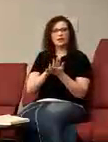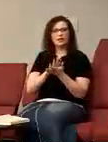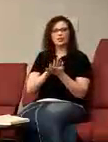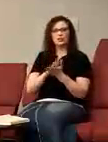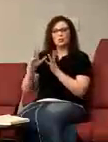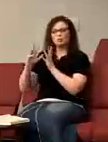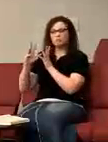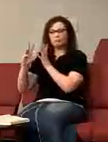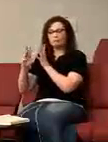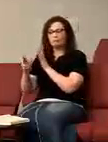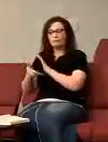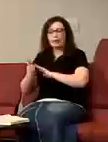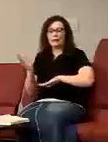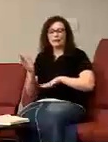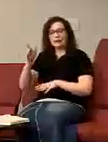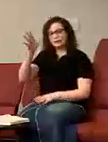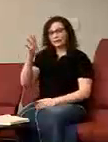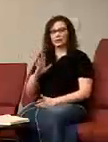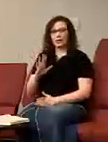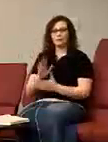guy. And it's beyond,